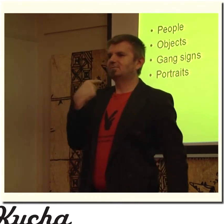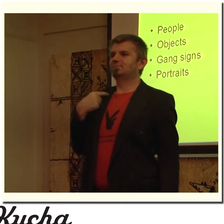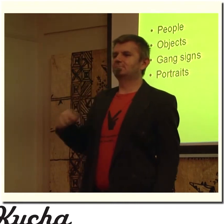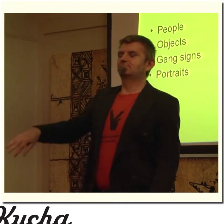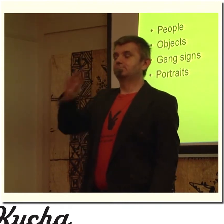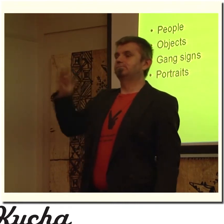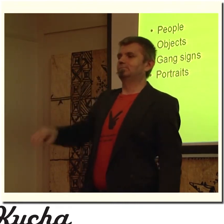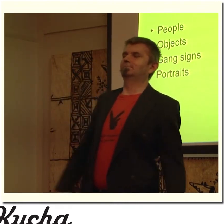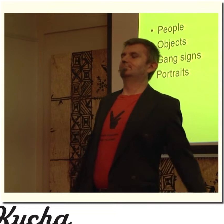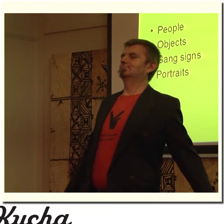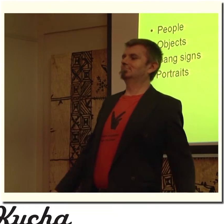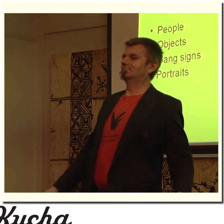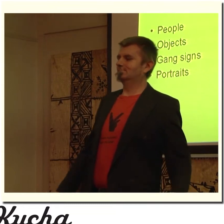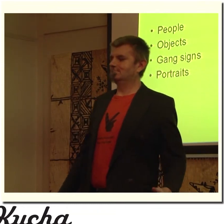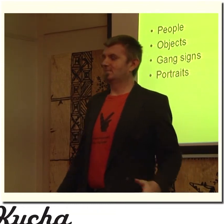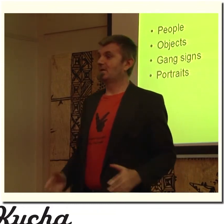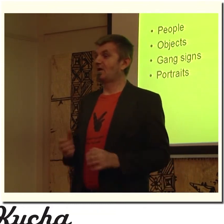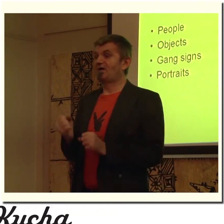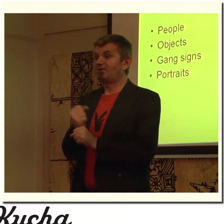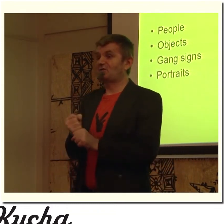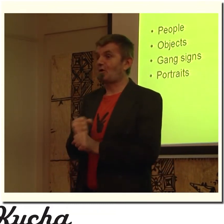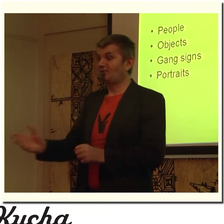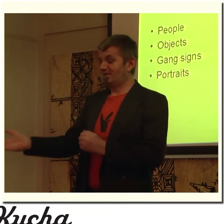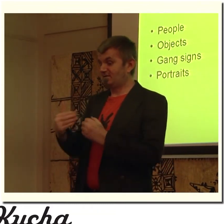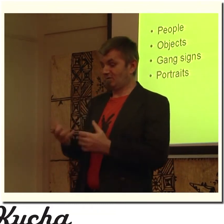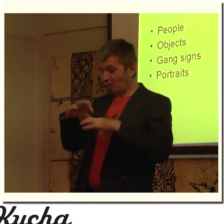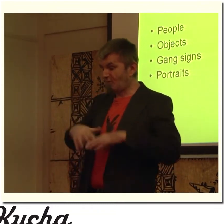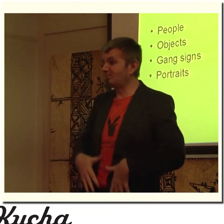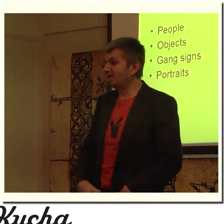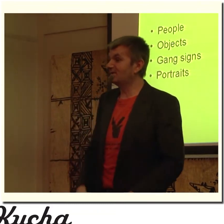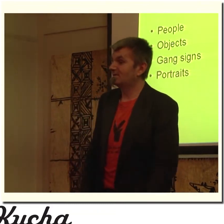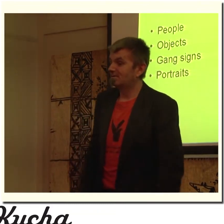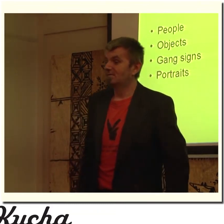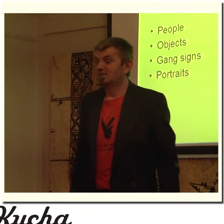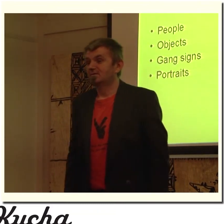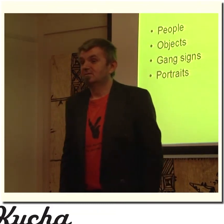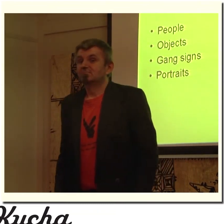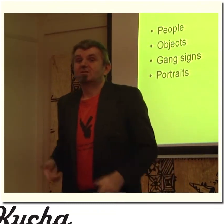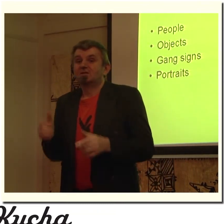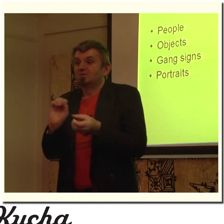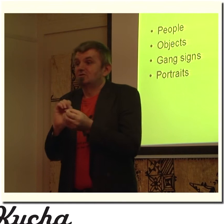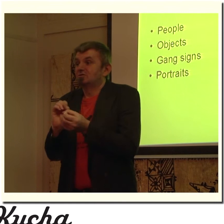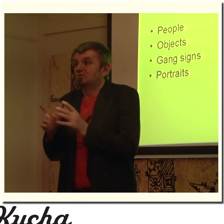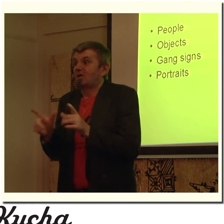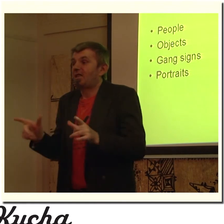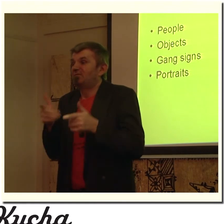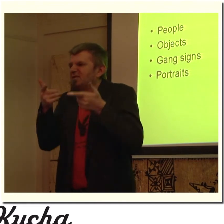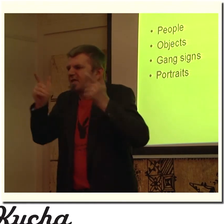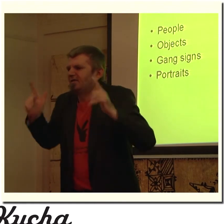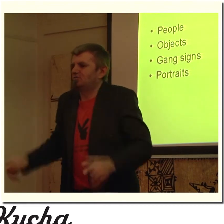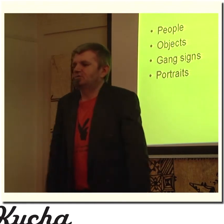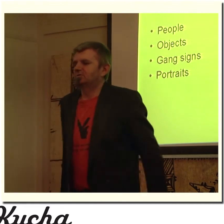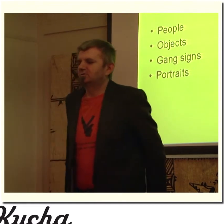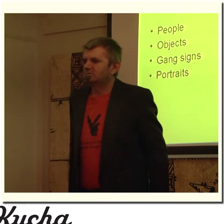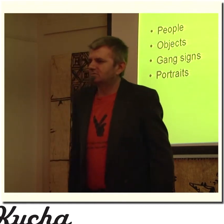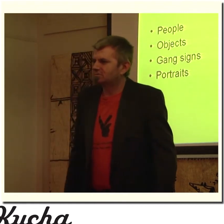You know, I've had my face slapped many a times. Yeah, I've got coffee all over me. Yeah, so